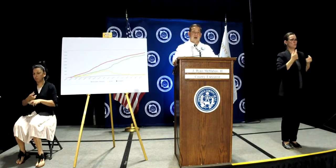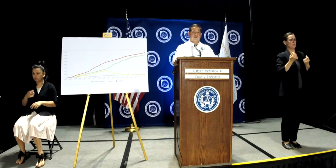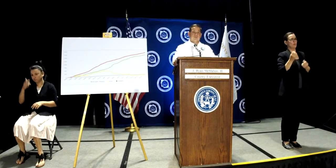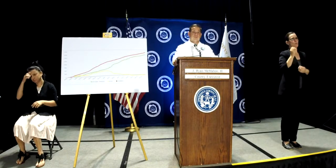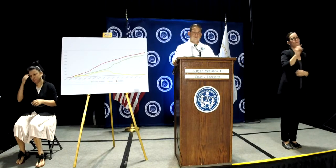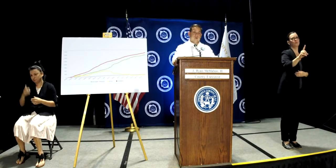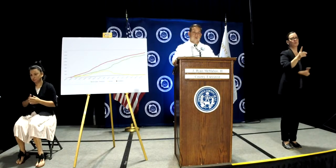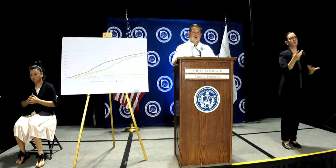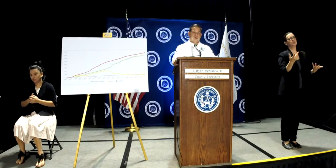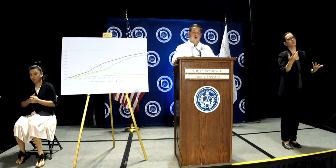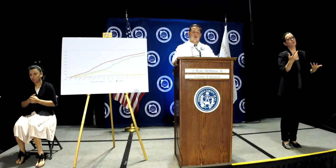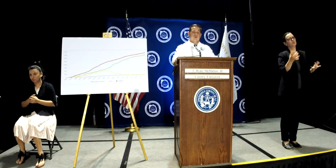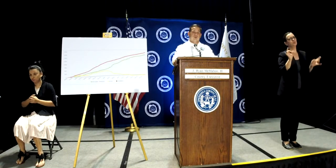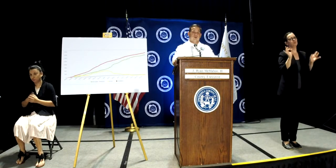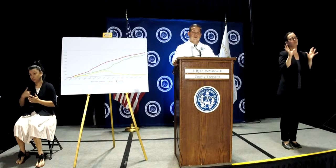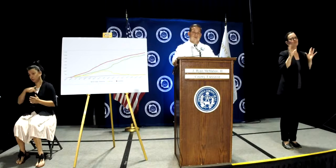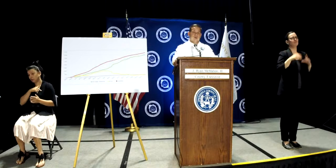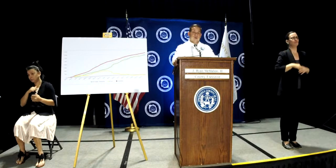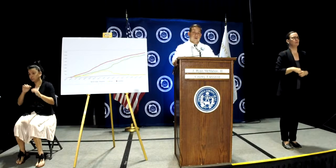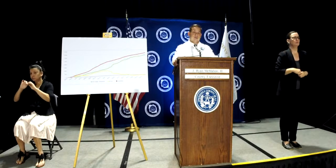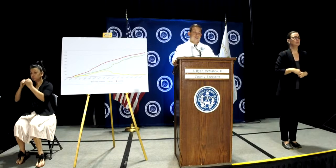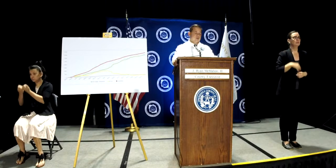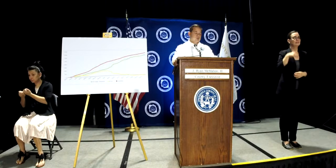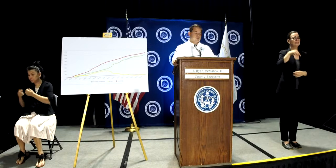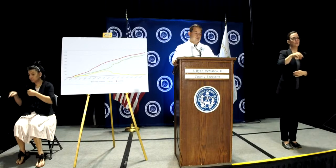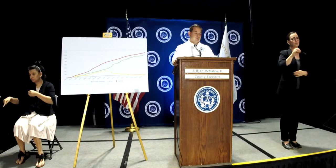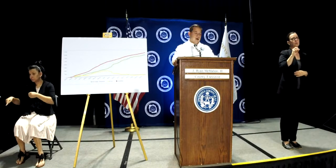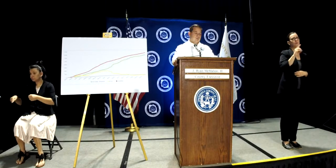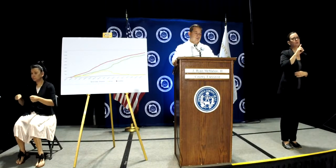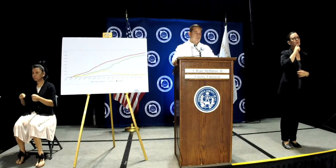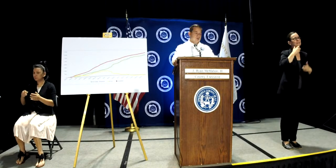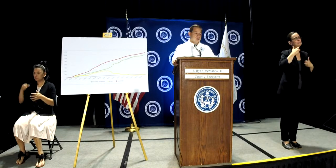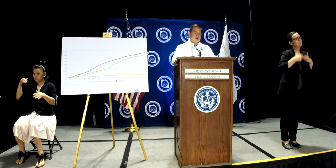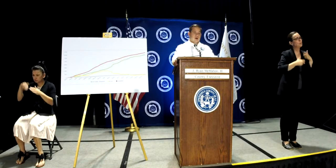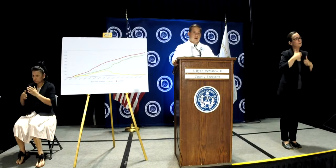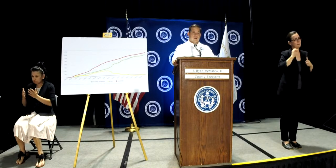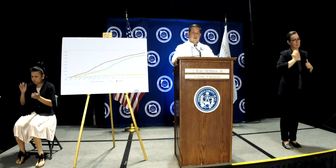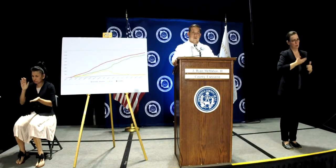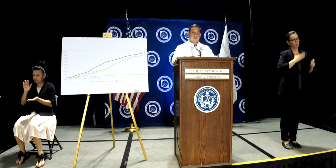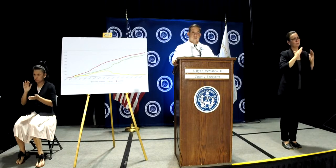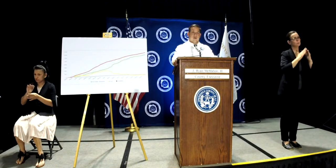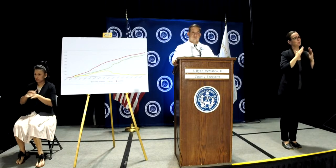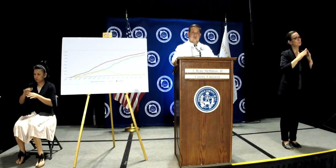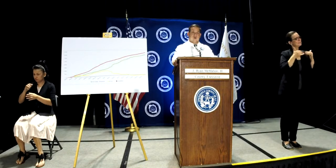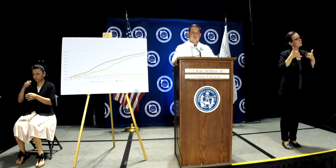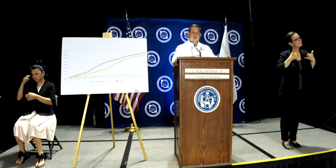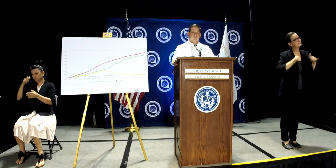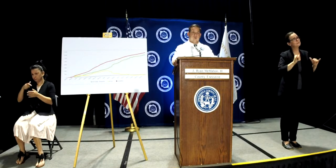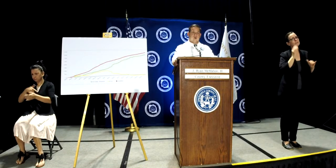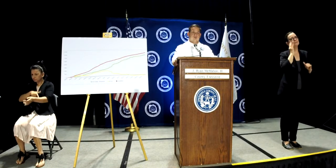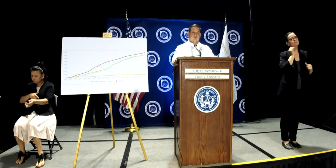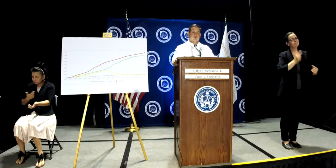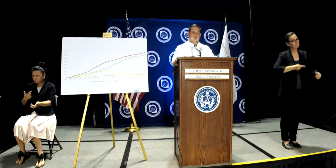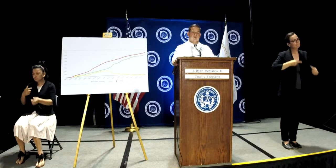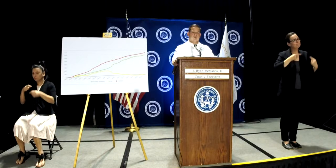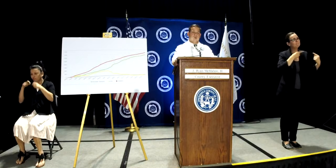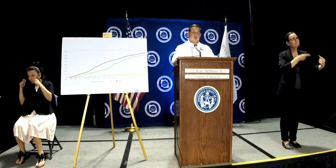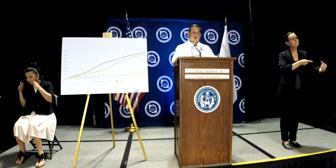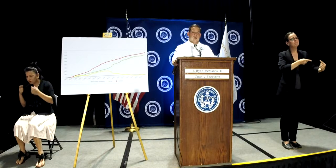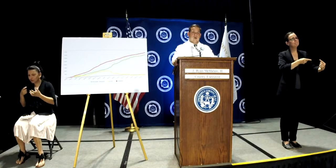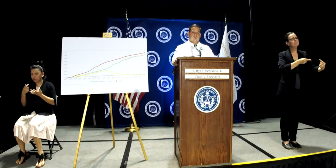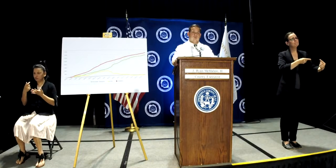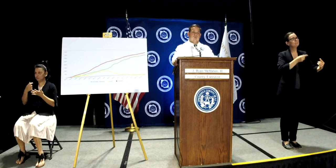been a problem in all communities. It continues to be a problem in not just our community, but across the country.